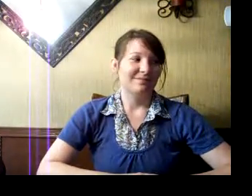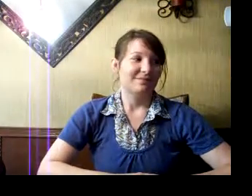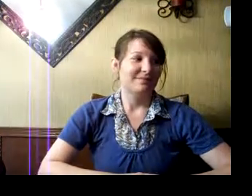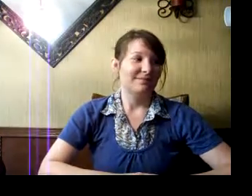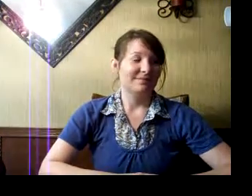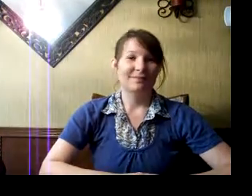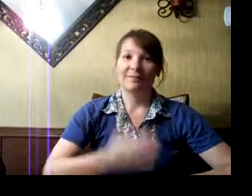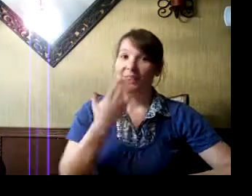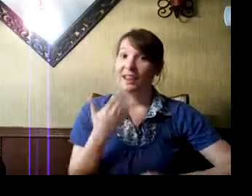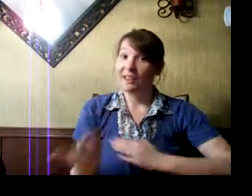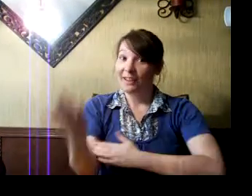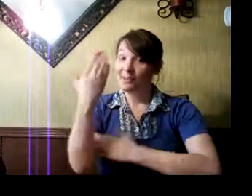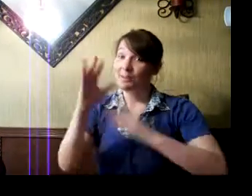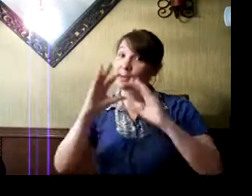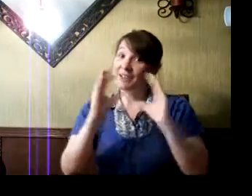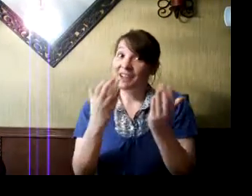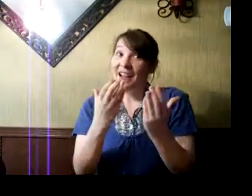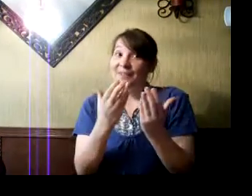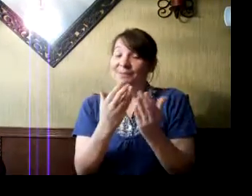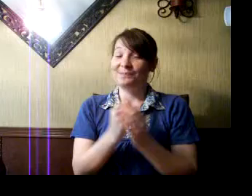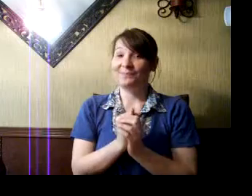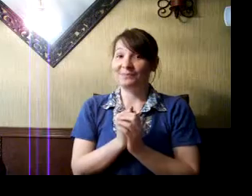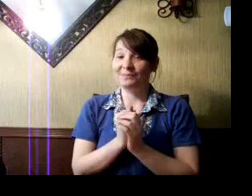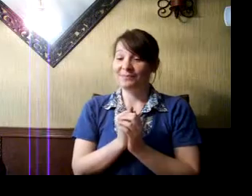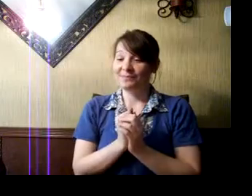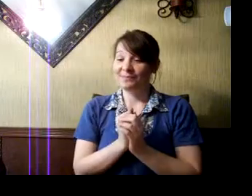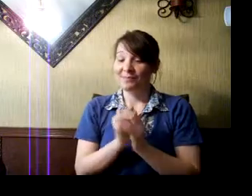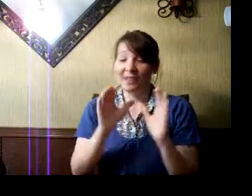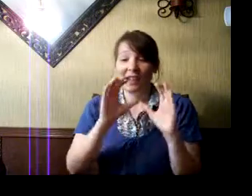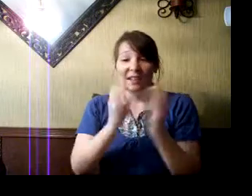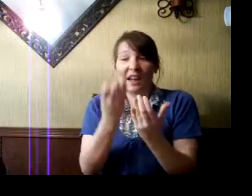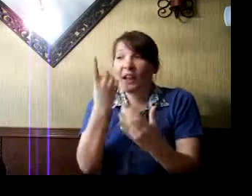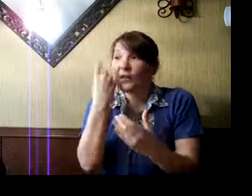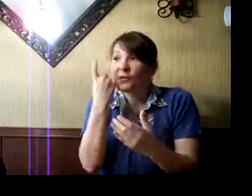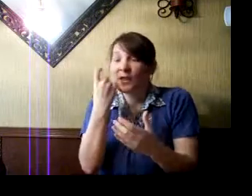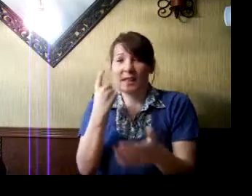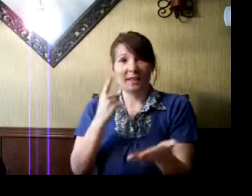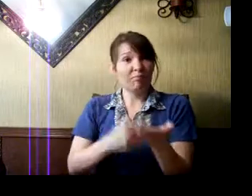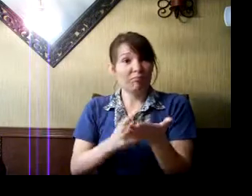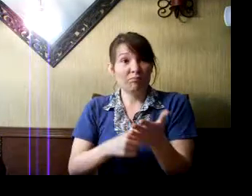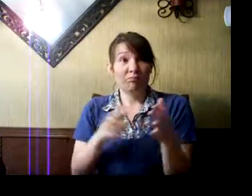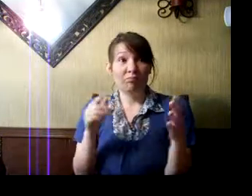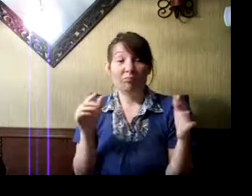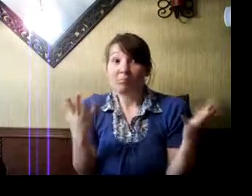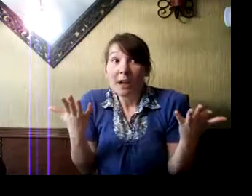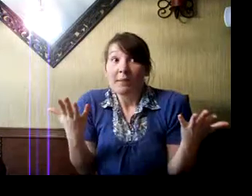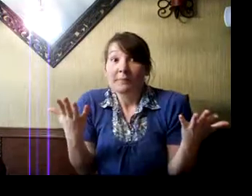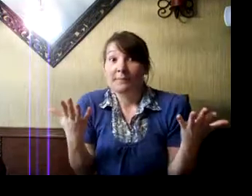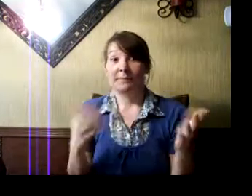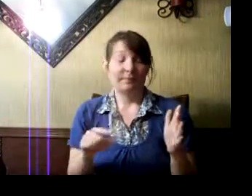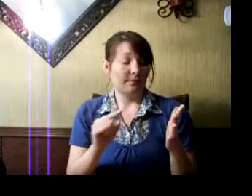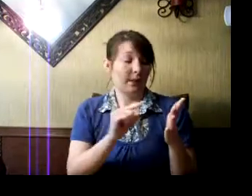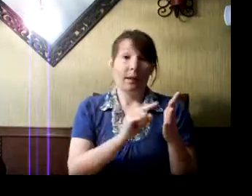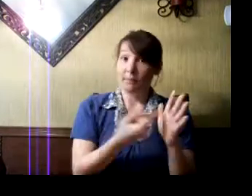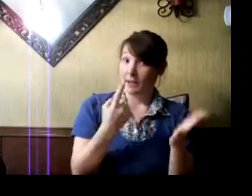Well, good morning, class. The last time that we were together, we began an introduction into paradigms of